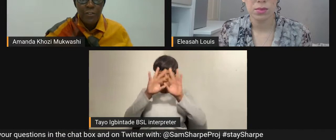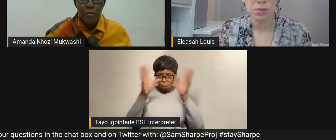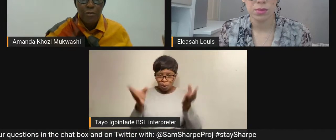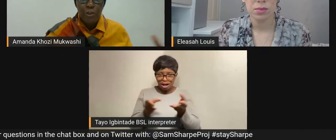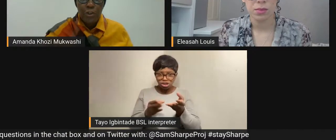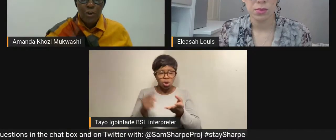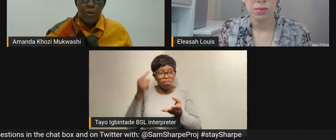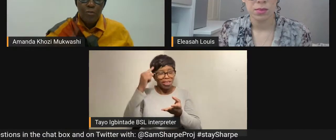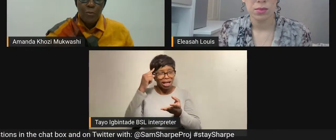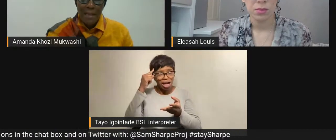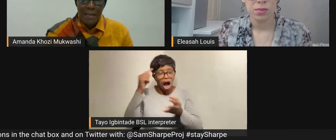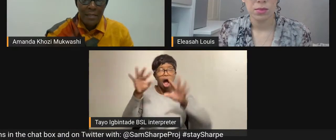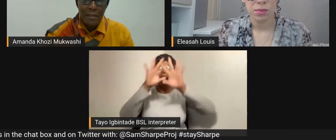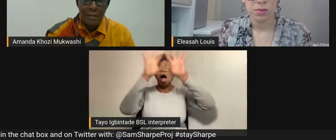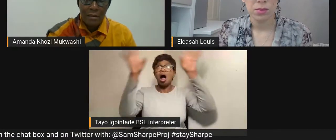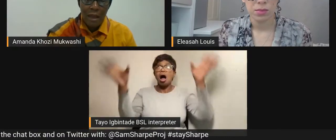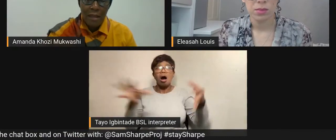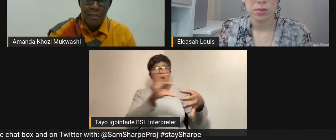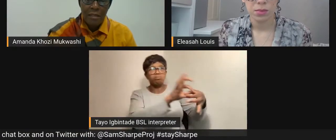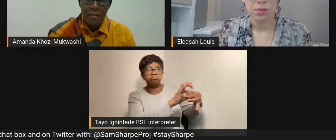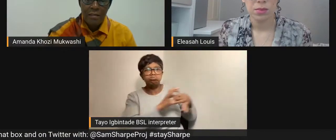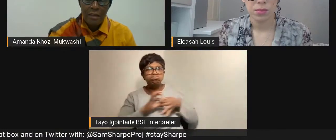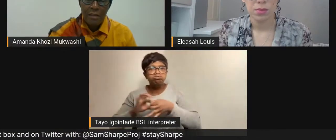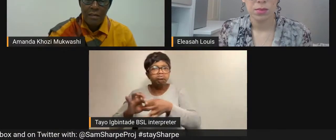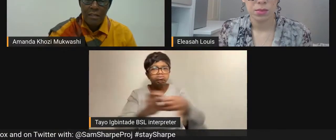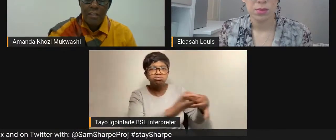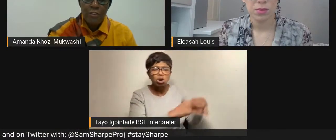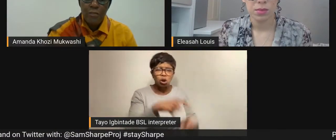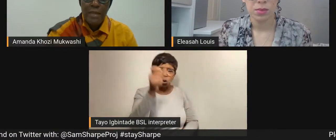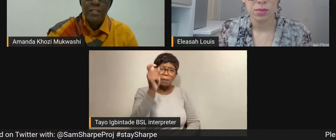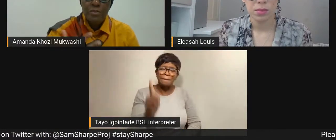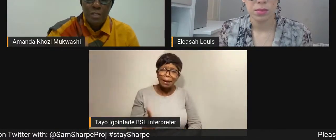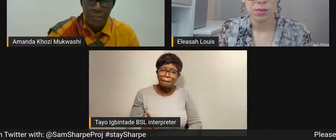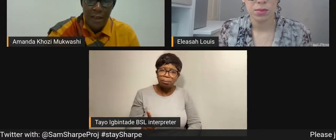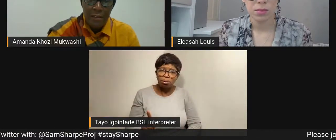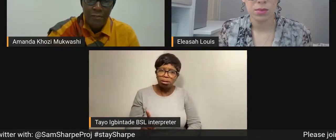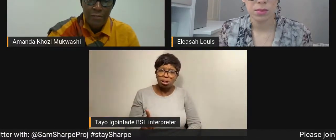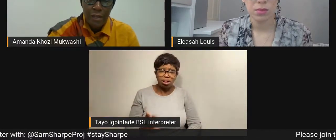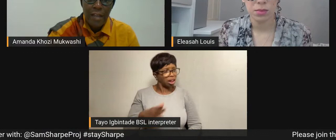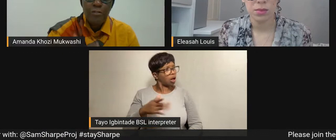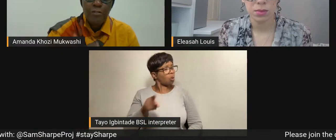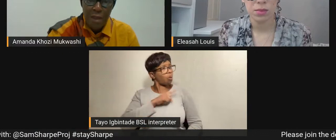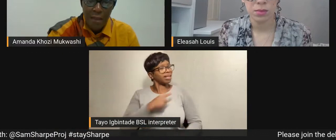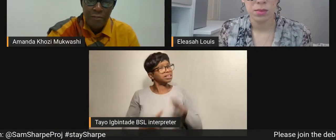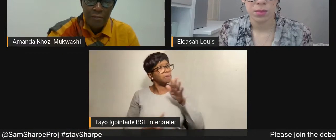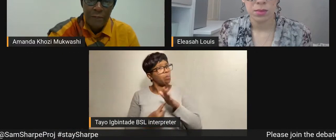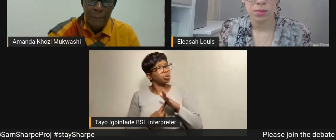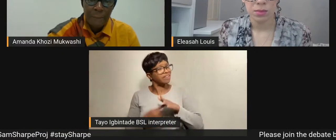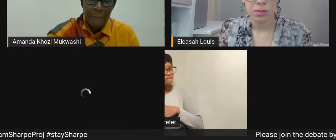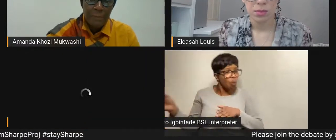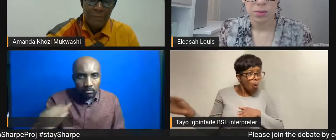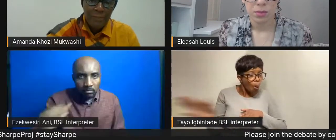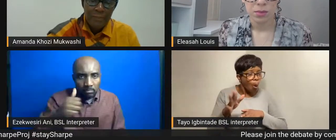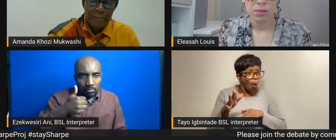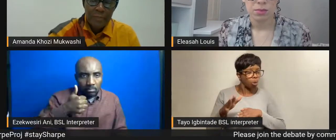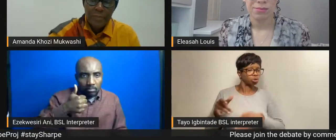collective view of humanity and the need for humanity to survive and to thrive.